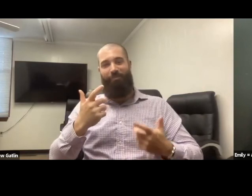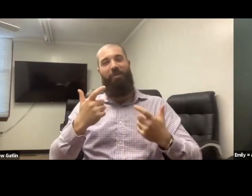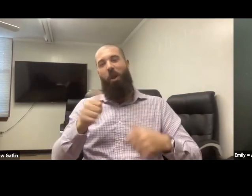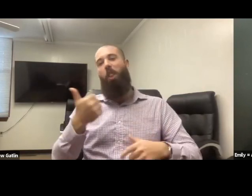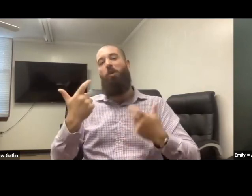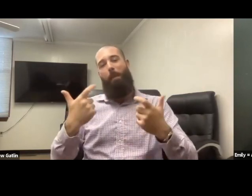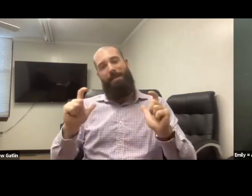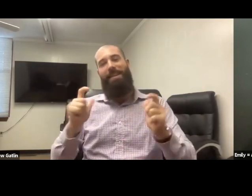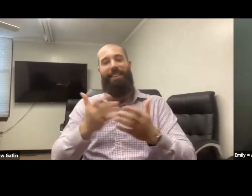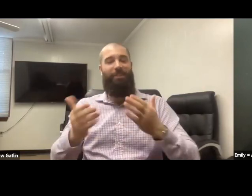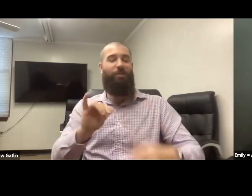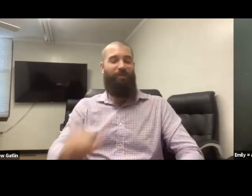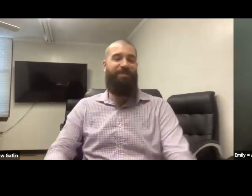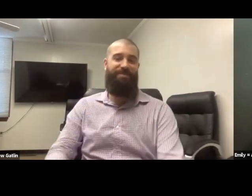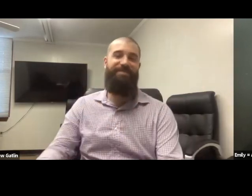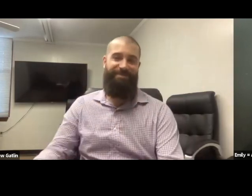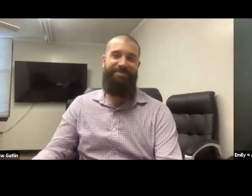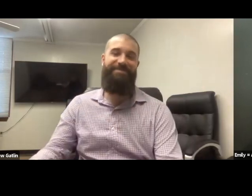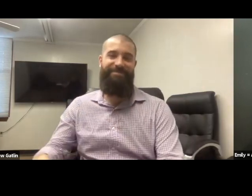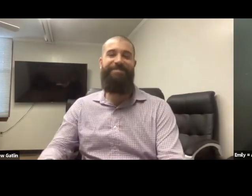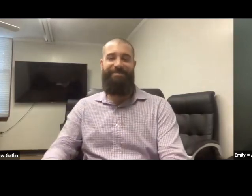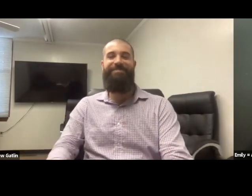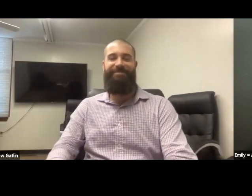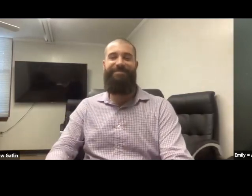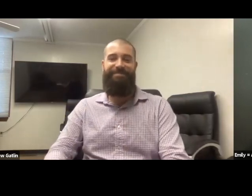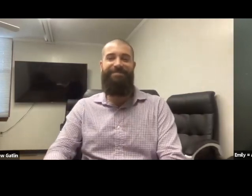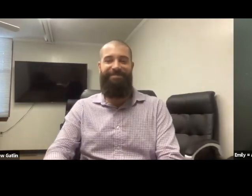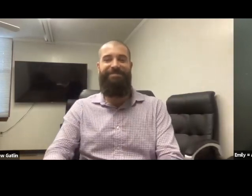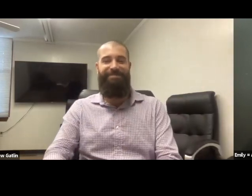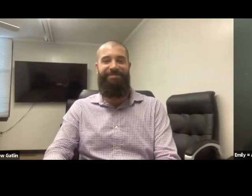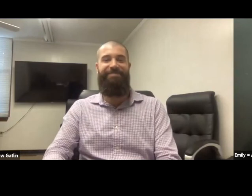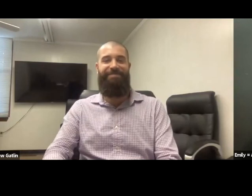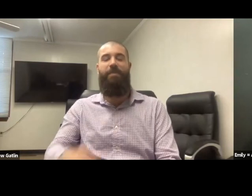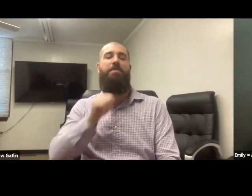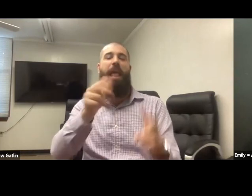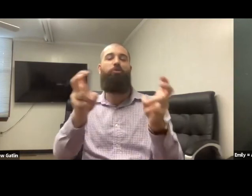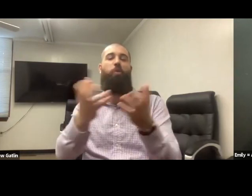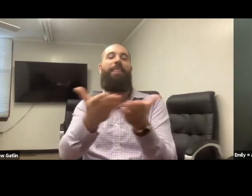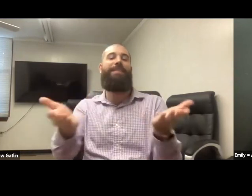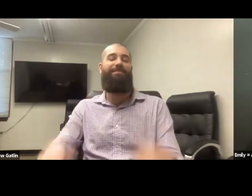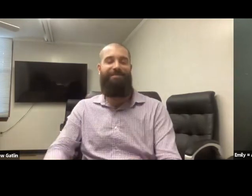That's a journey in itself. It's another big issue as well.